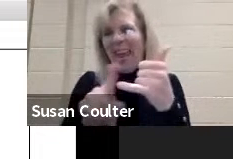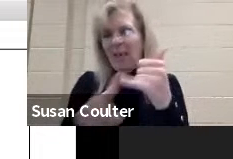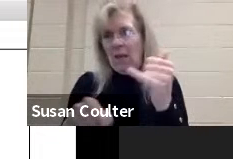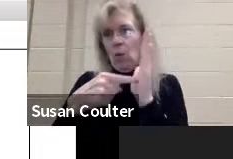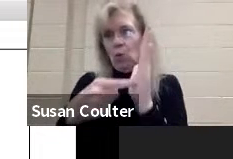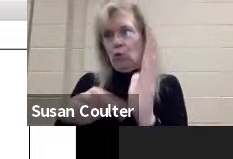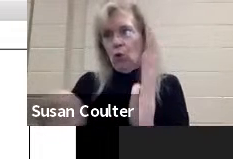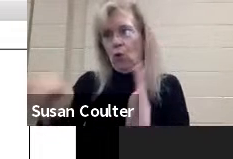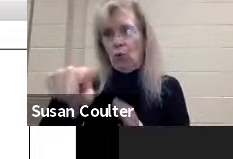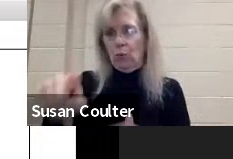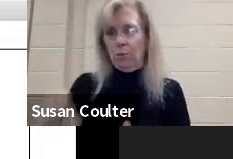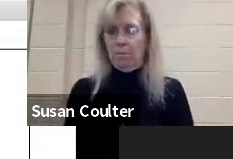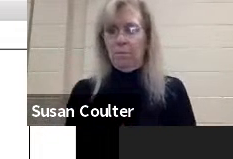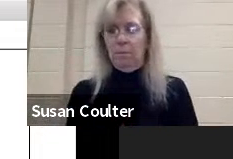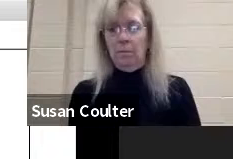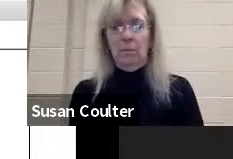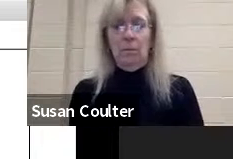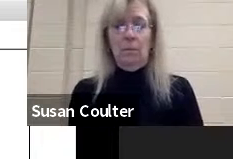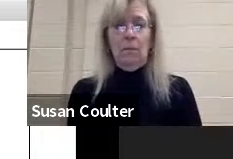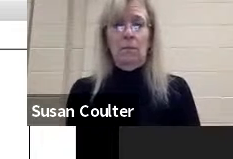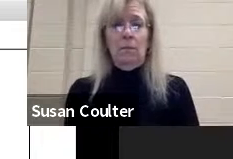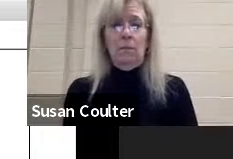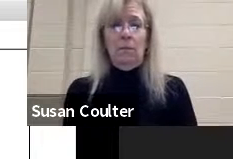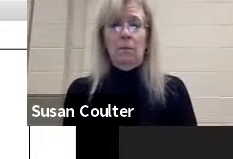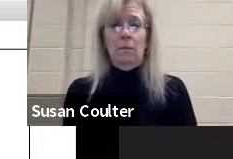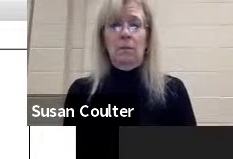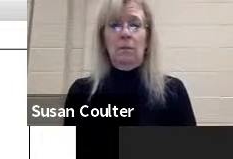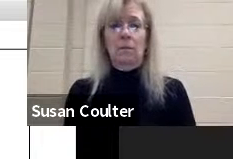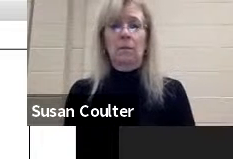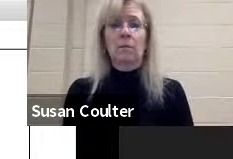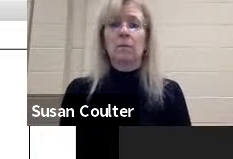At the end, I will show you.